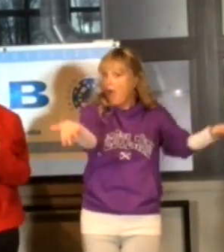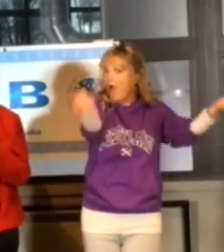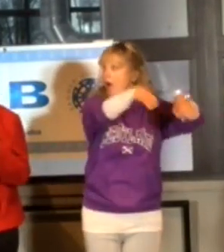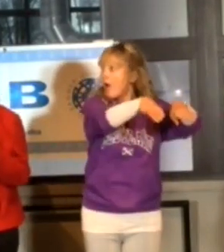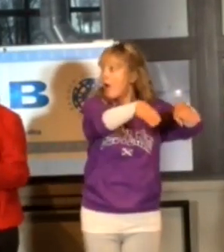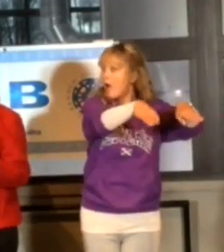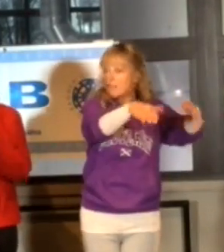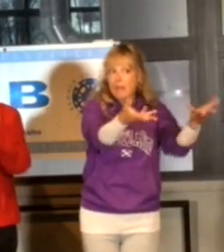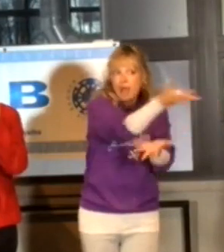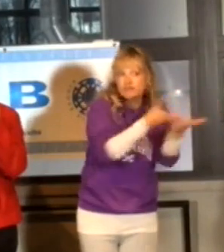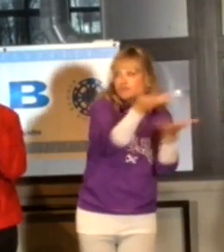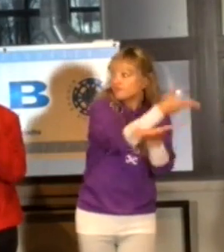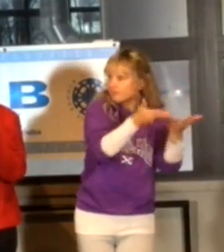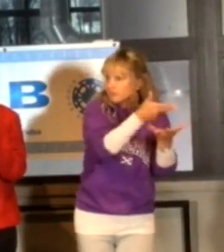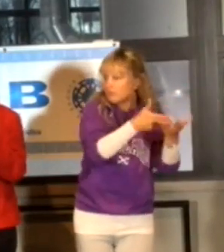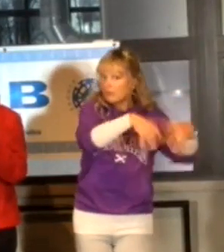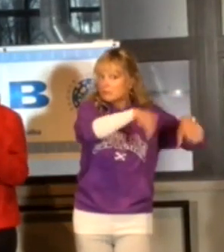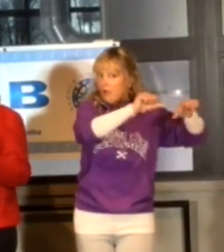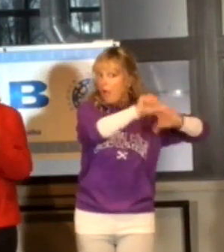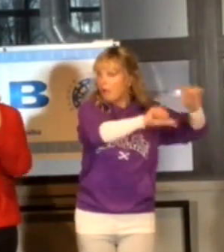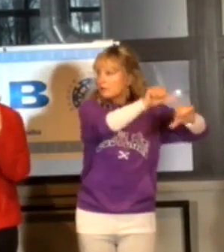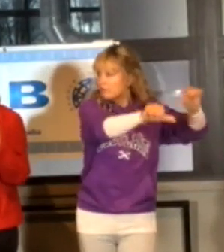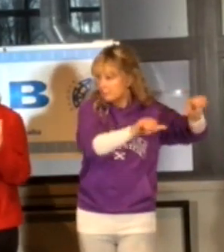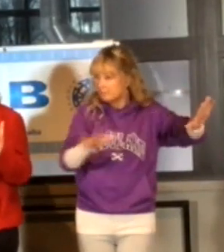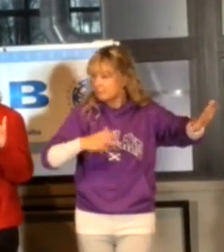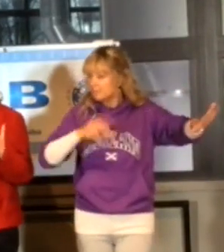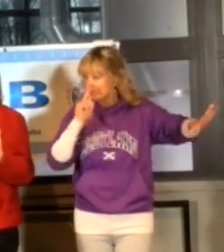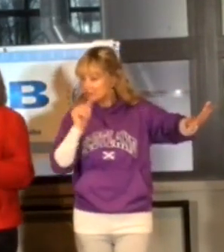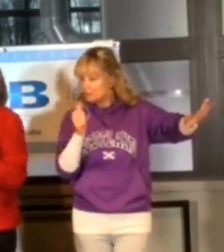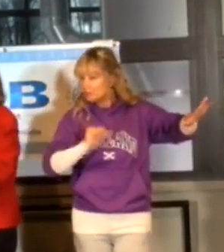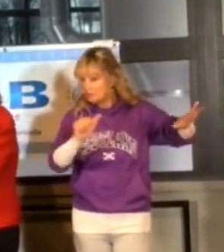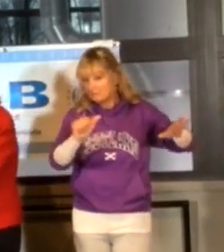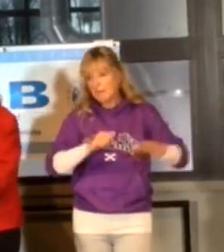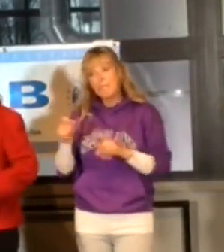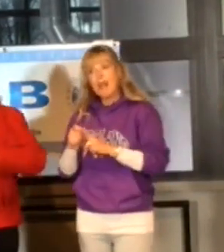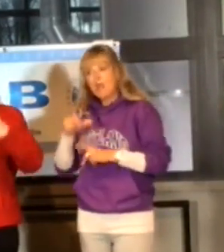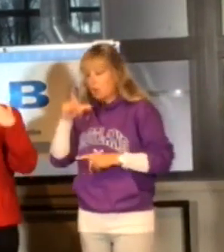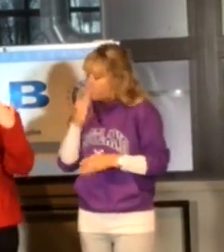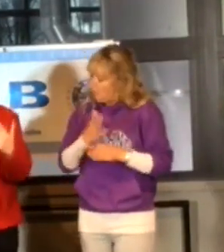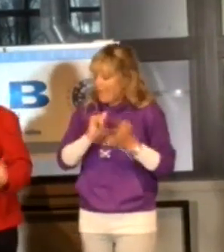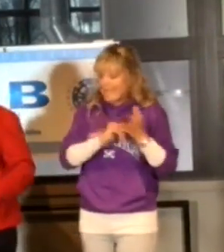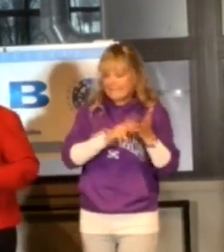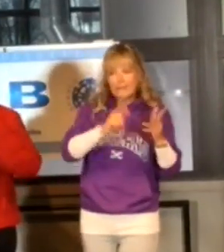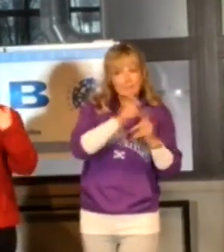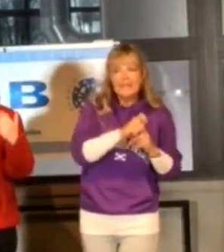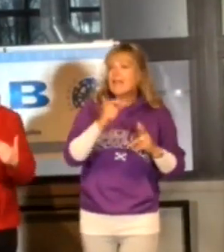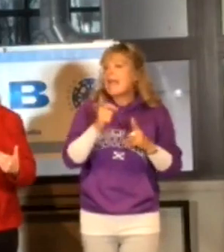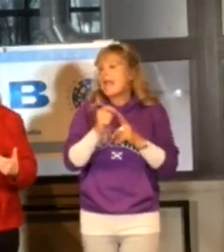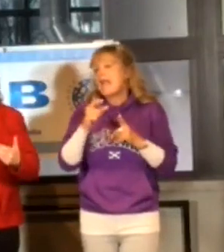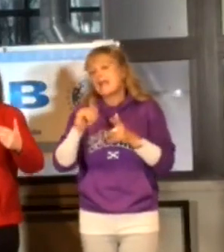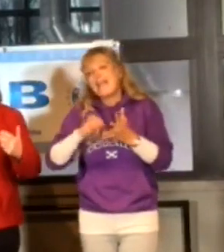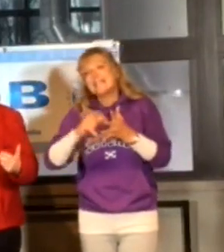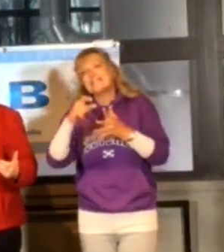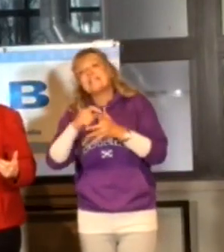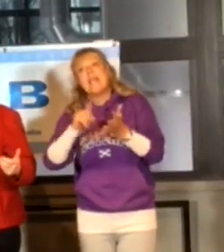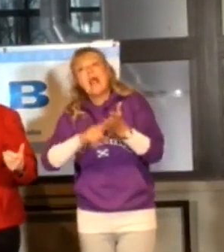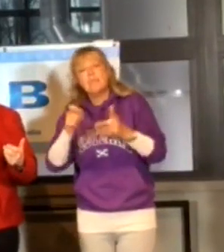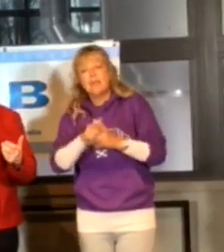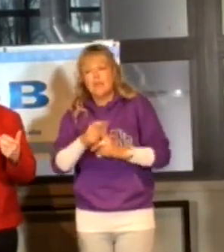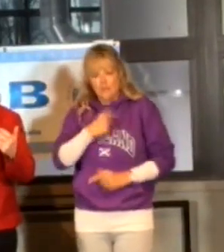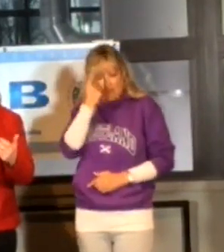reconvening. And what we will see now, and we work, of course, Plaid works with the SNP, with SDLP, with Alliance, we find